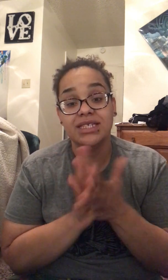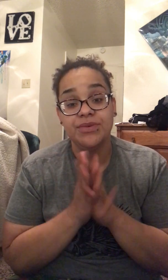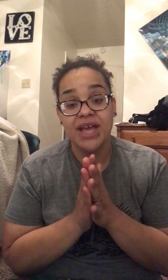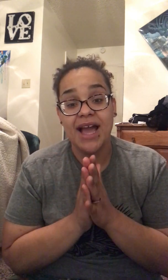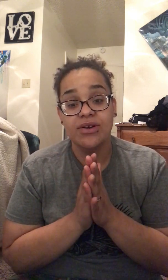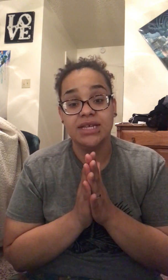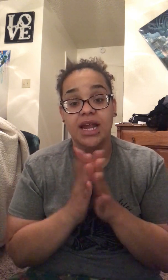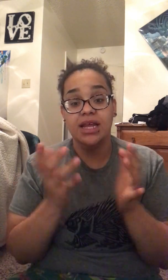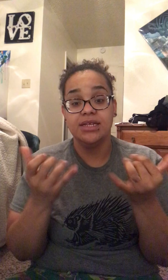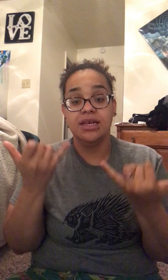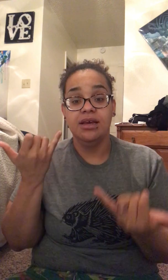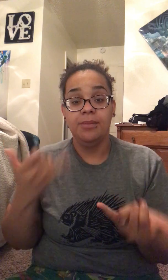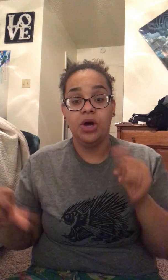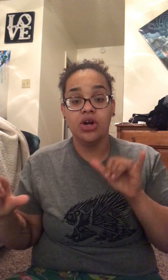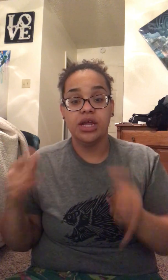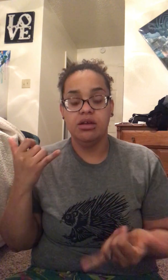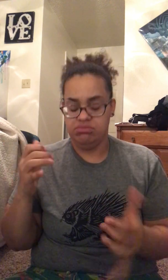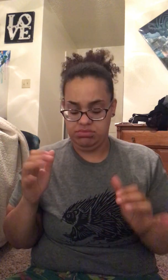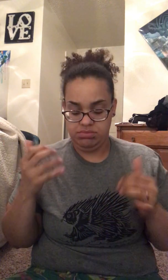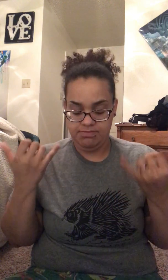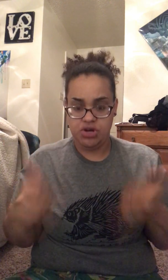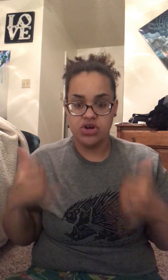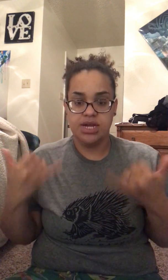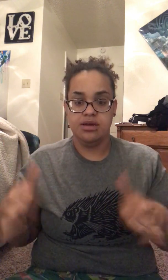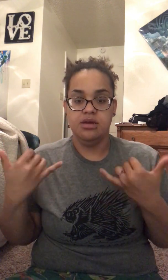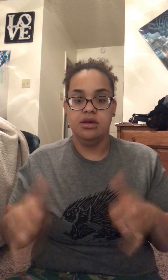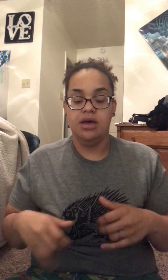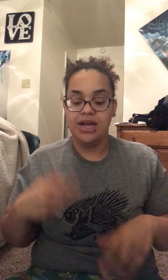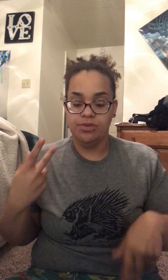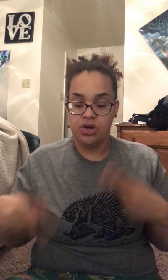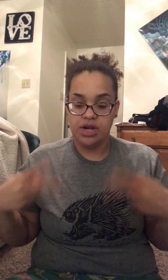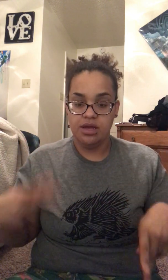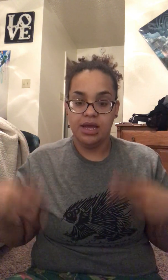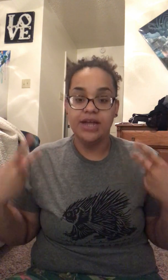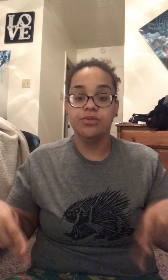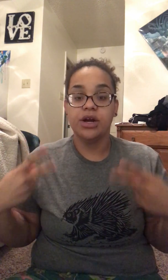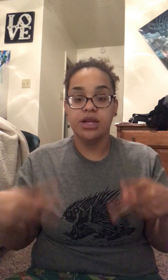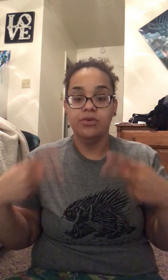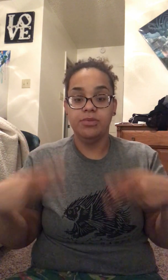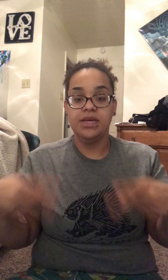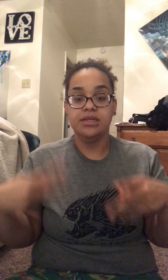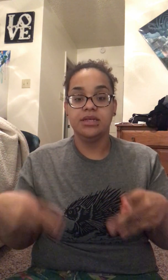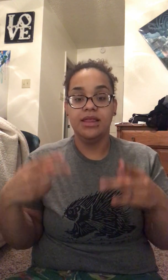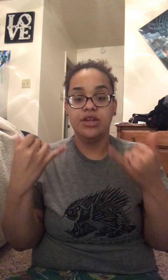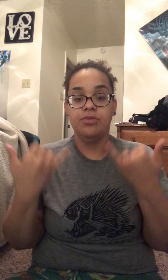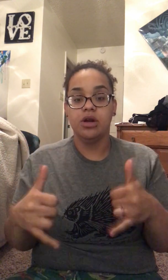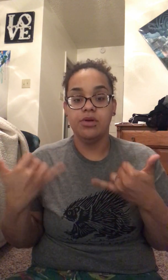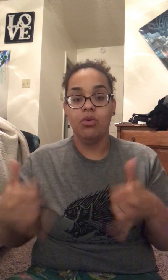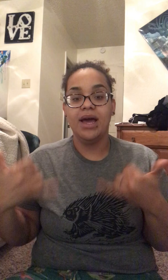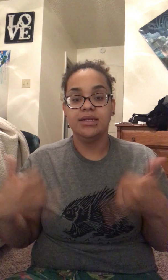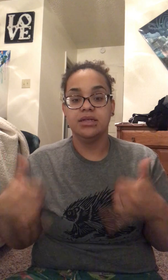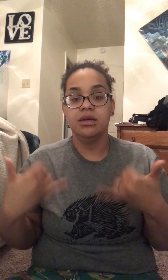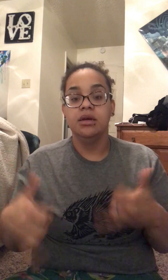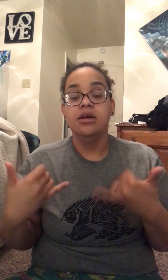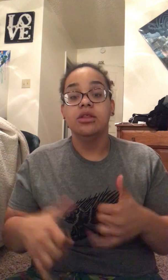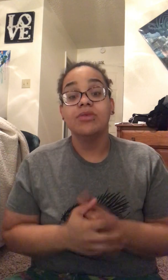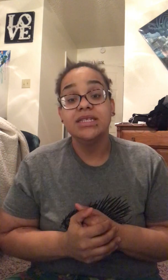conceptually accurate sign is party. Party. I do party with P's, and they do party with Y's. The reason